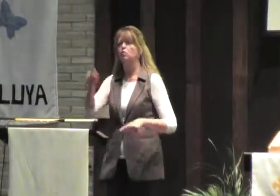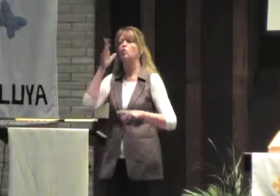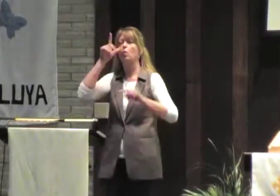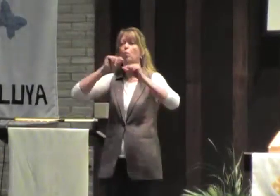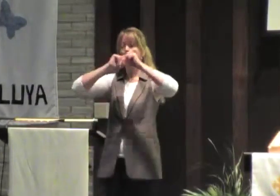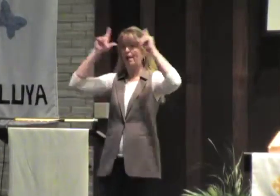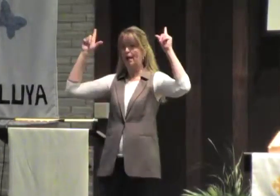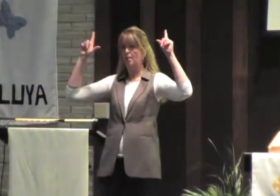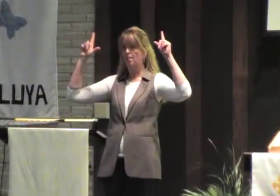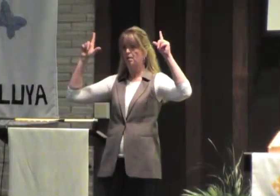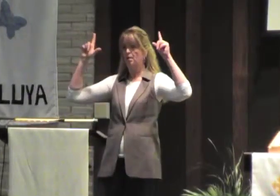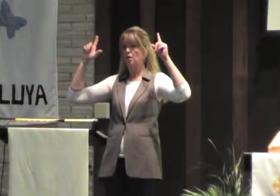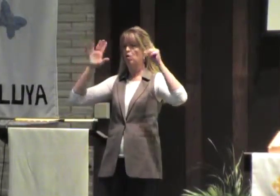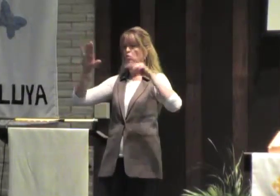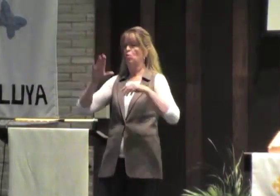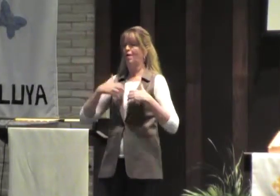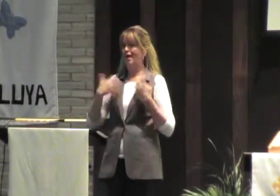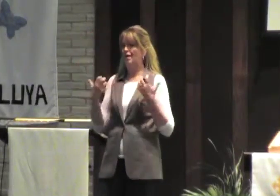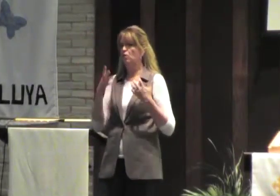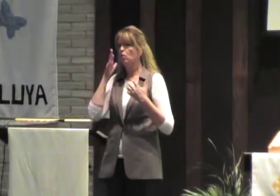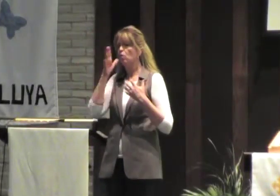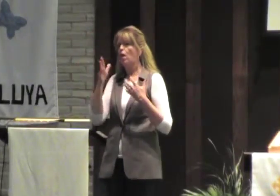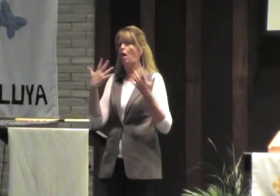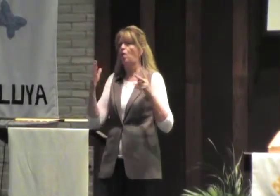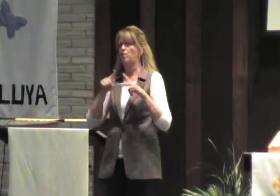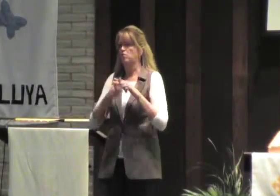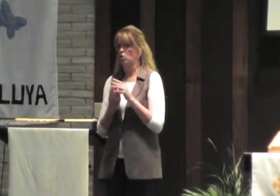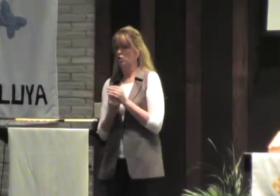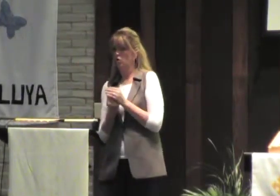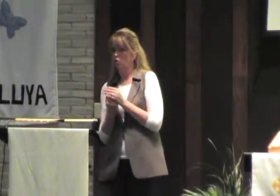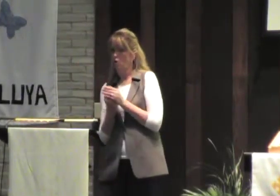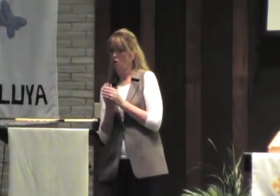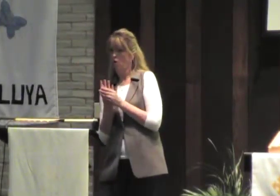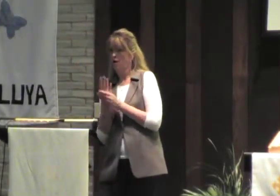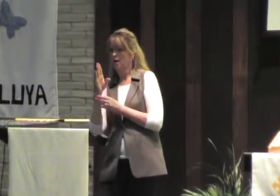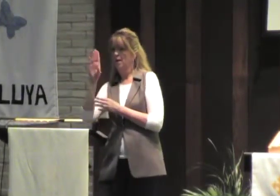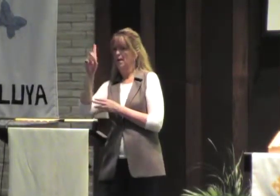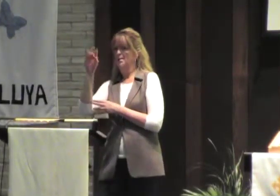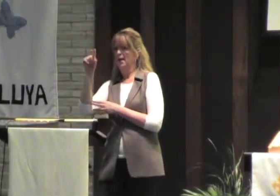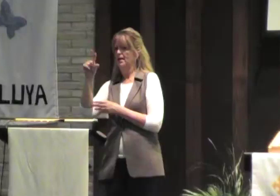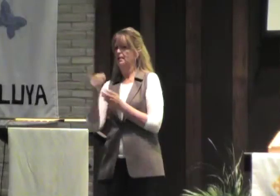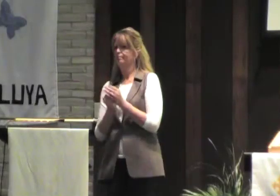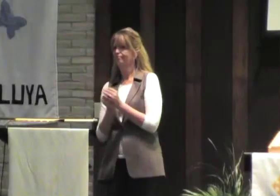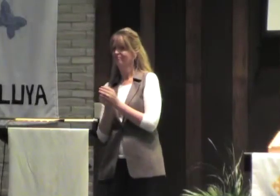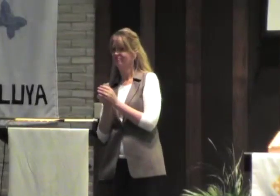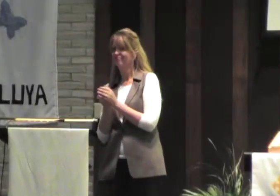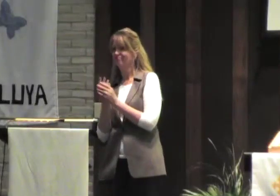And you wake up a different person. You wake up and your anger will already have started growing.